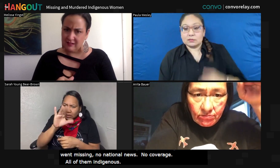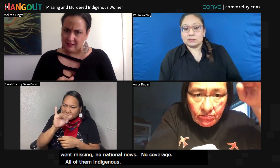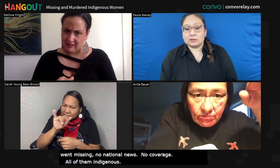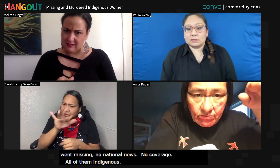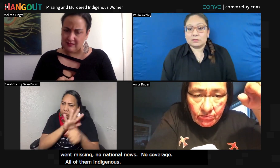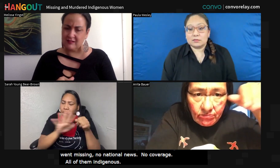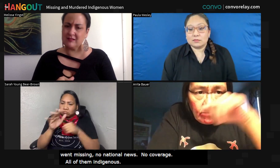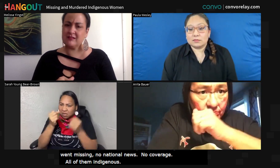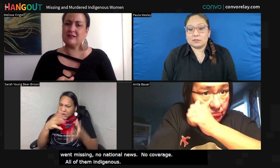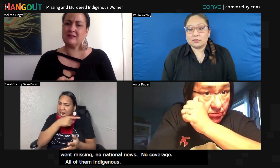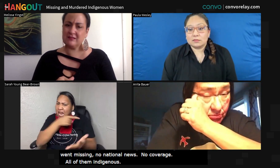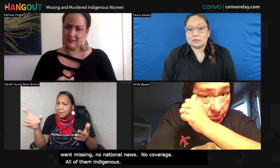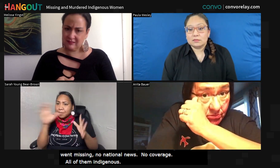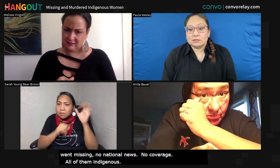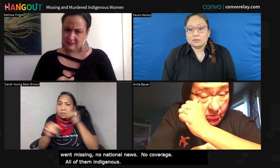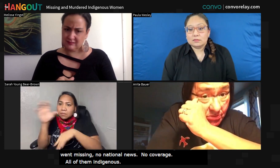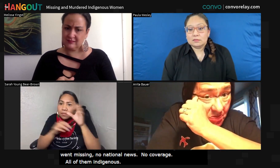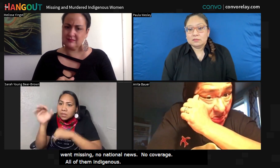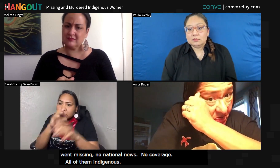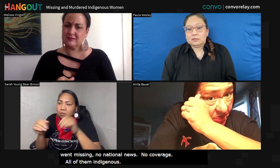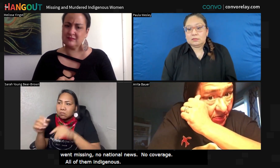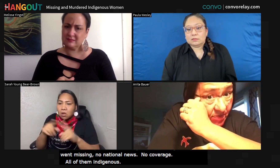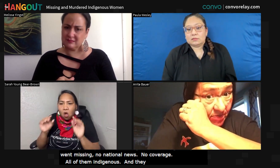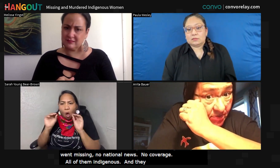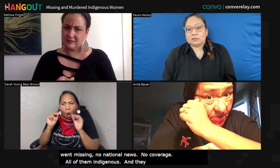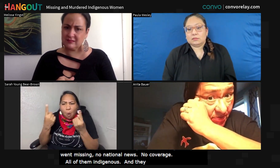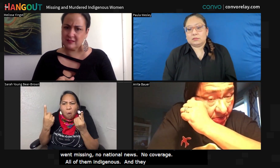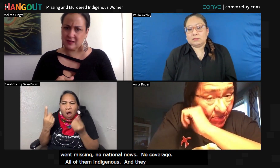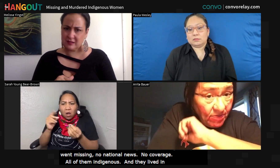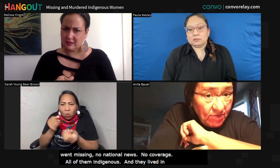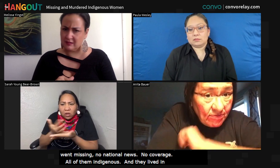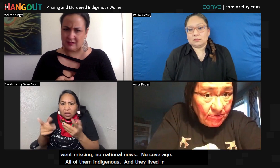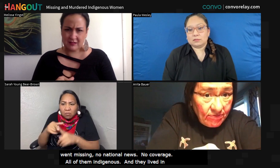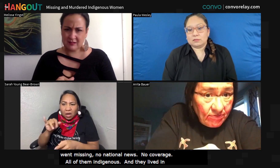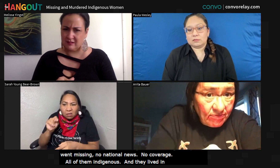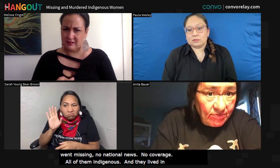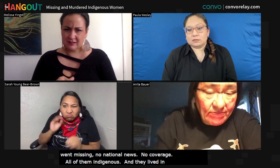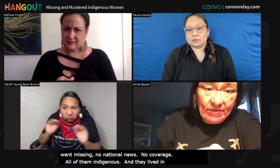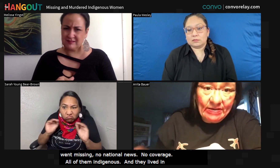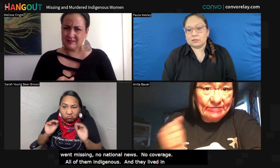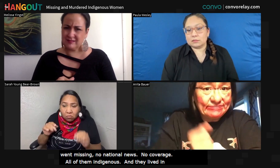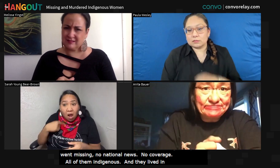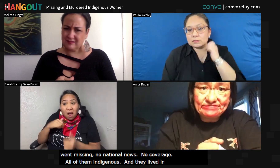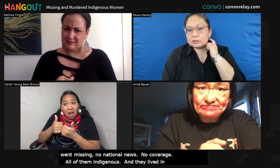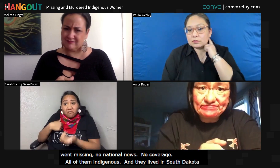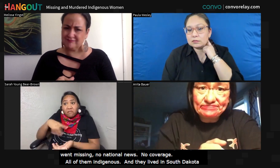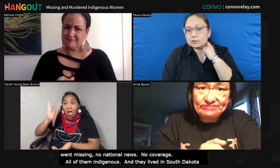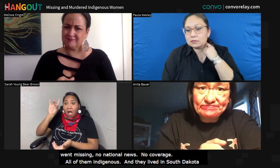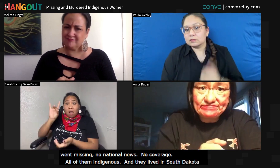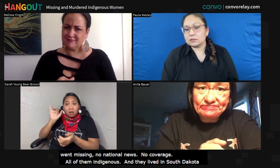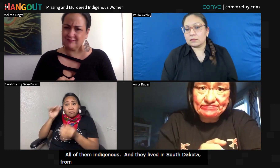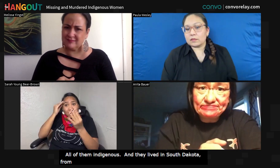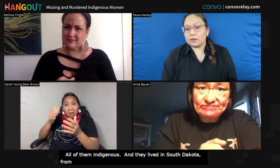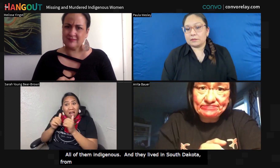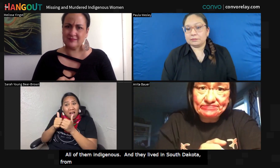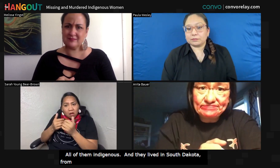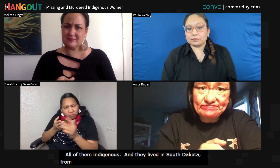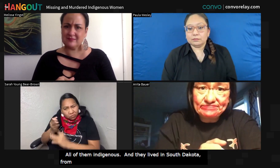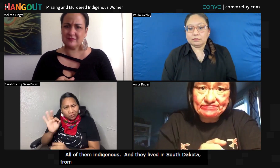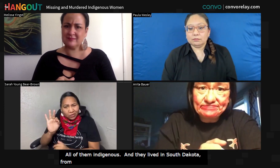Falls, Rapid City, and a lot of them went missing, and no one did anything about it. And how I came